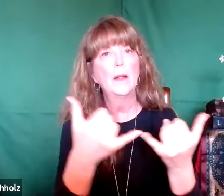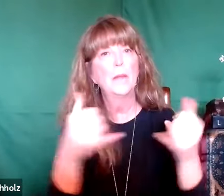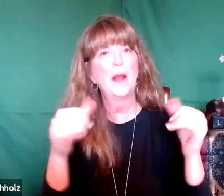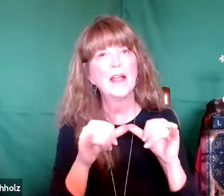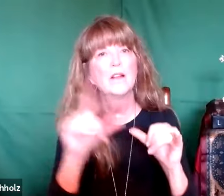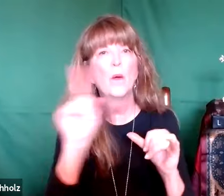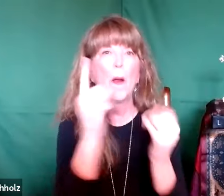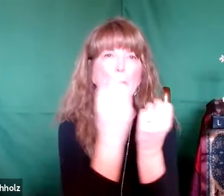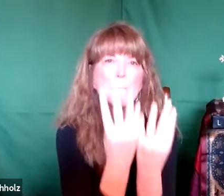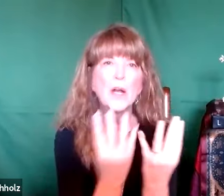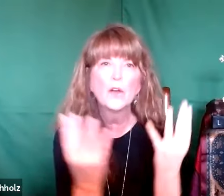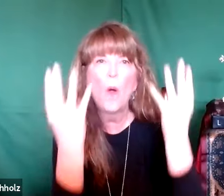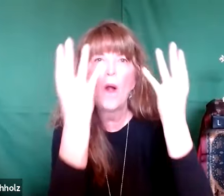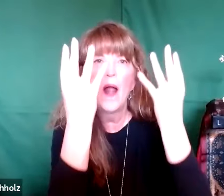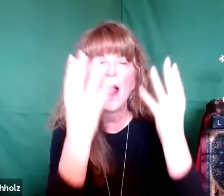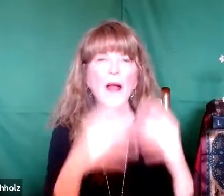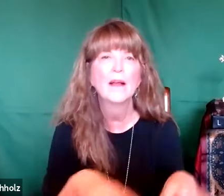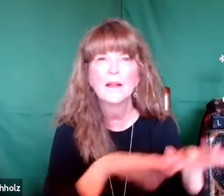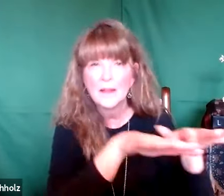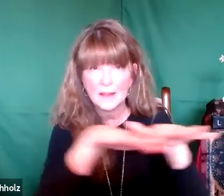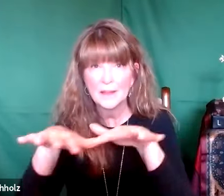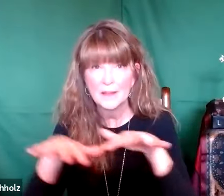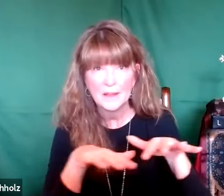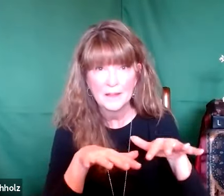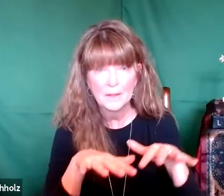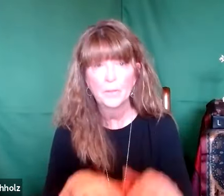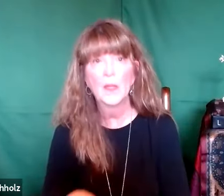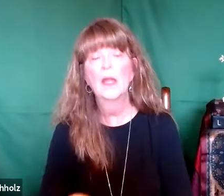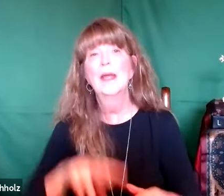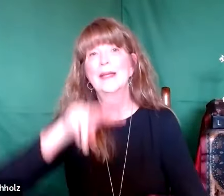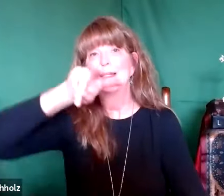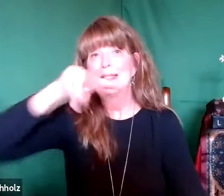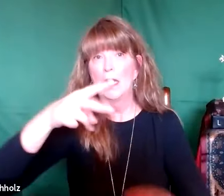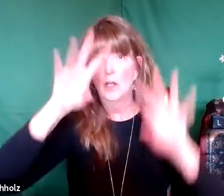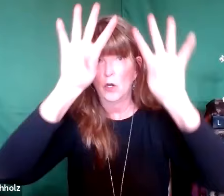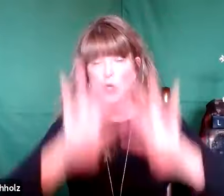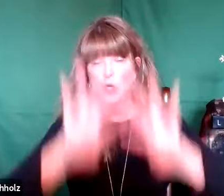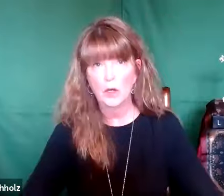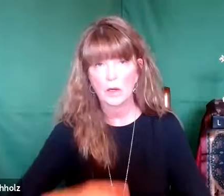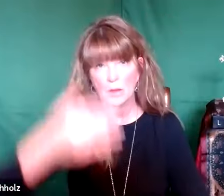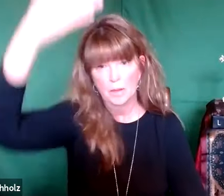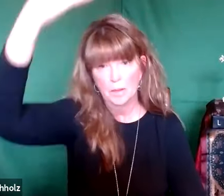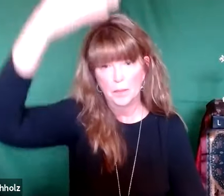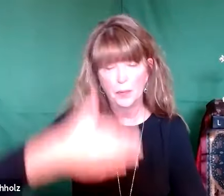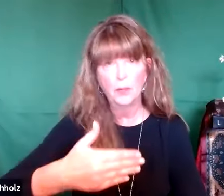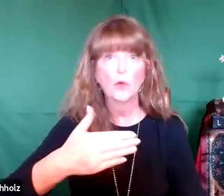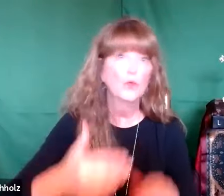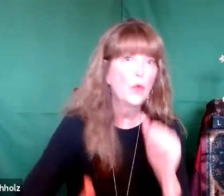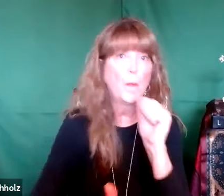you come into the holy place where the menorah was kept, and the second curtain